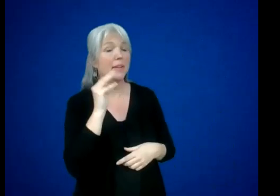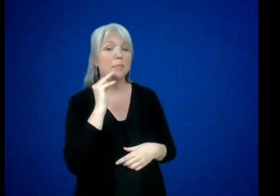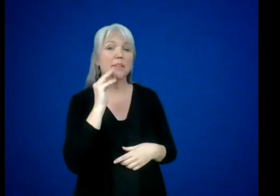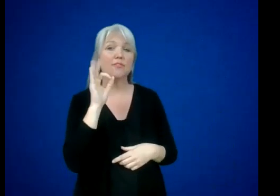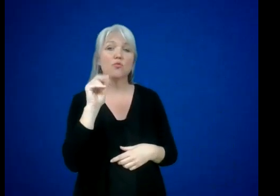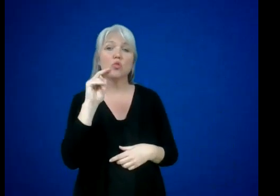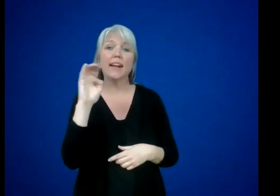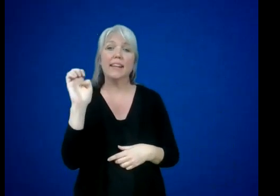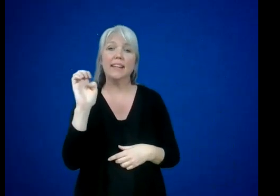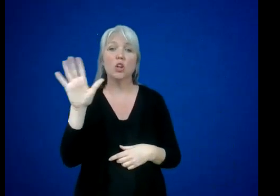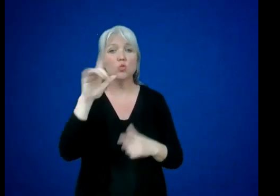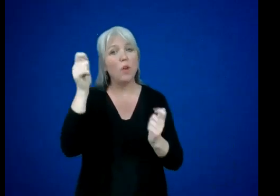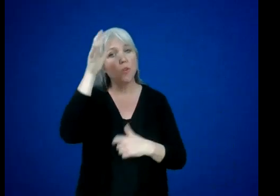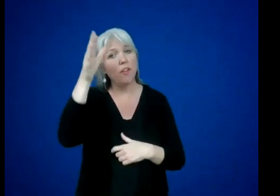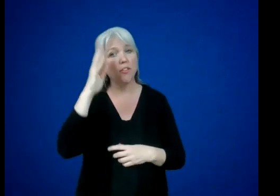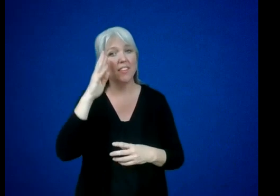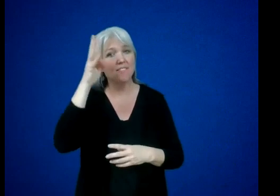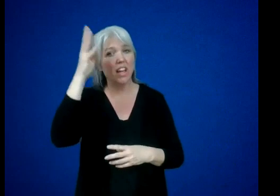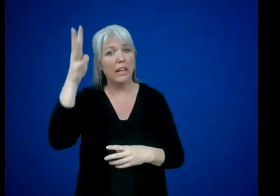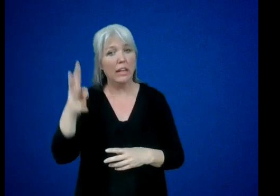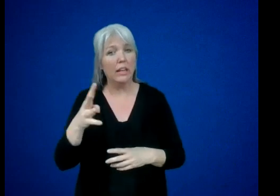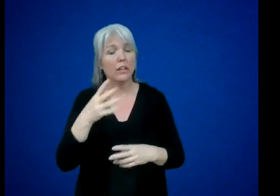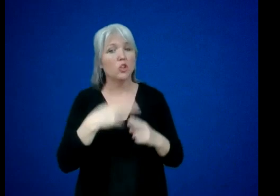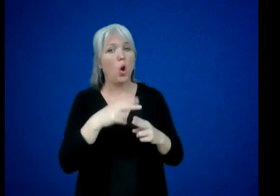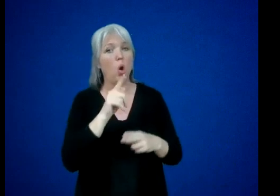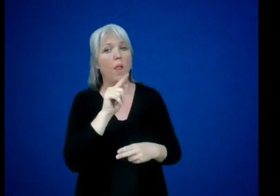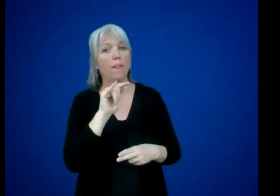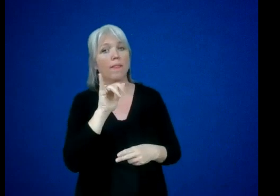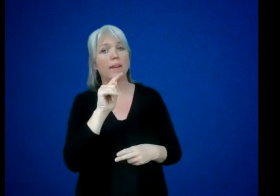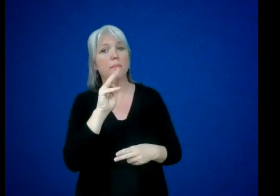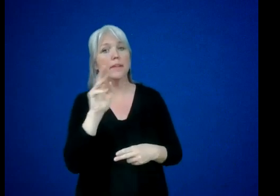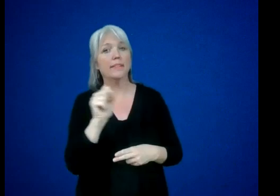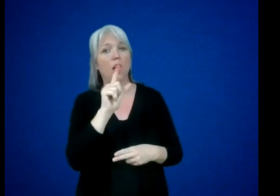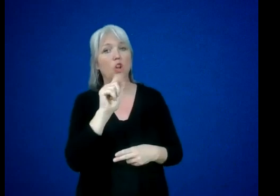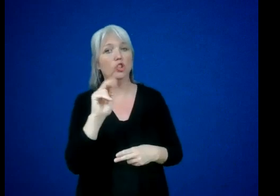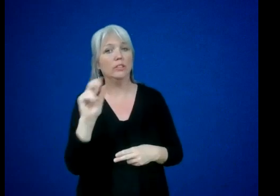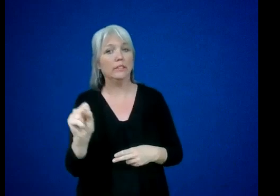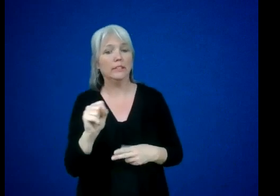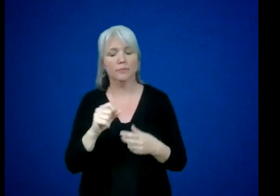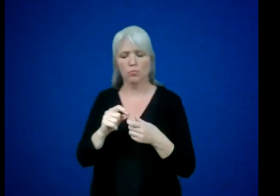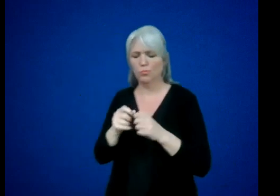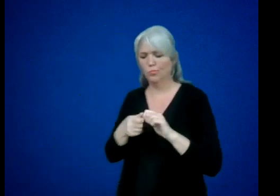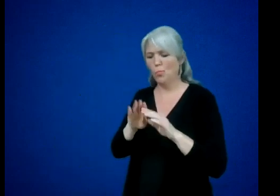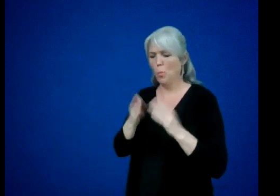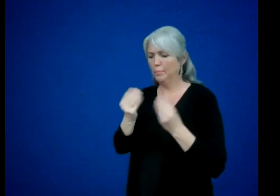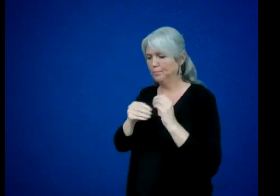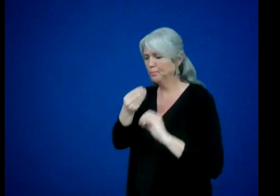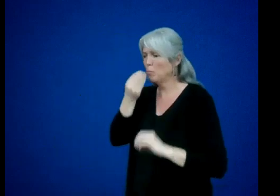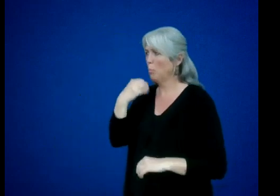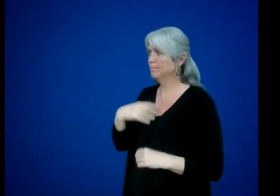great-grandfather invented. It's called a litmus lozenge." The preacher unwrapped it and put it in his mouth. And after